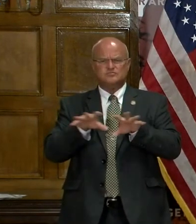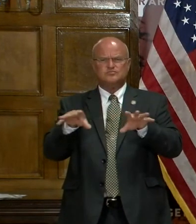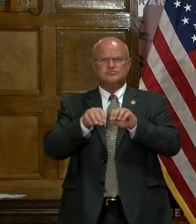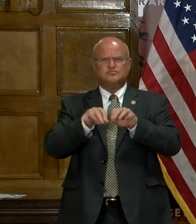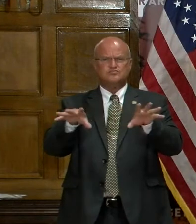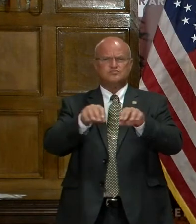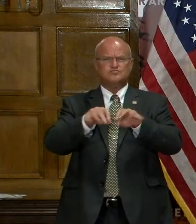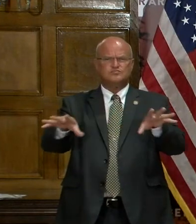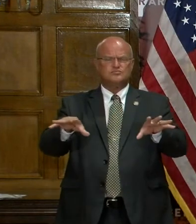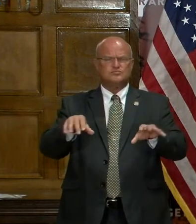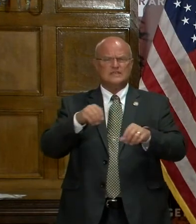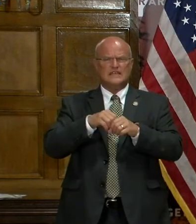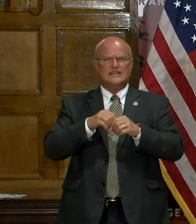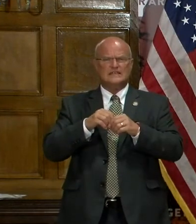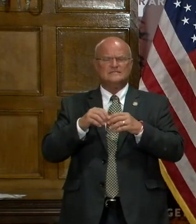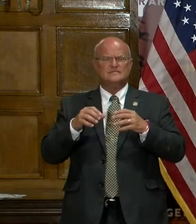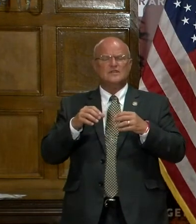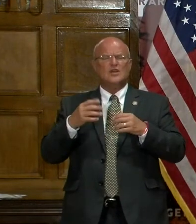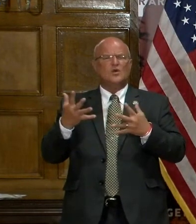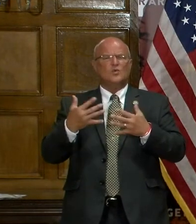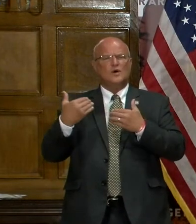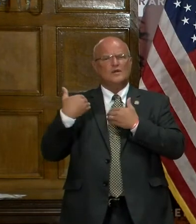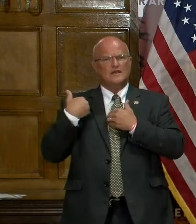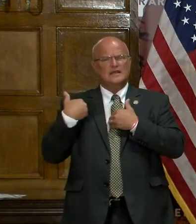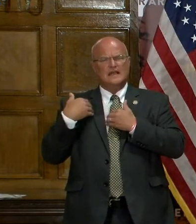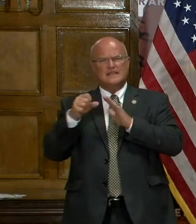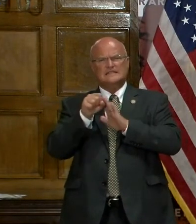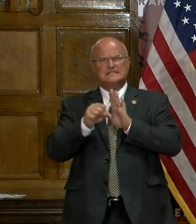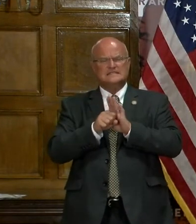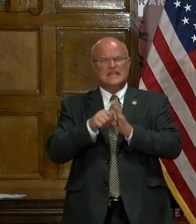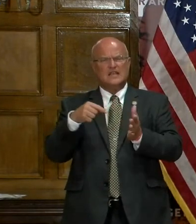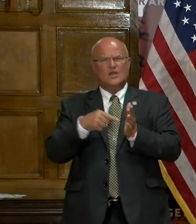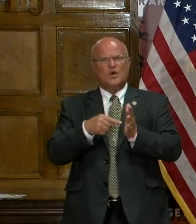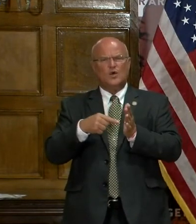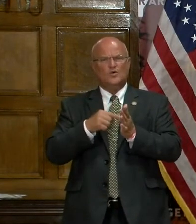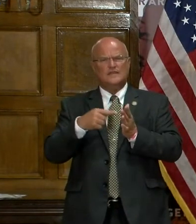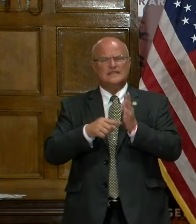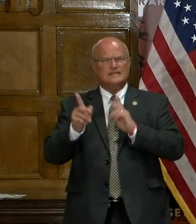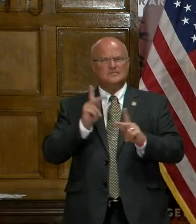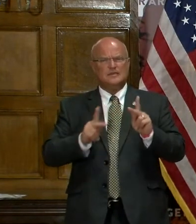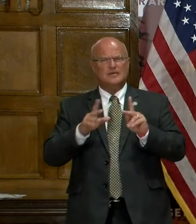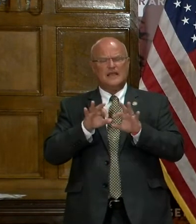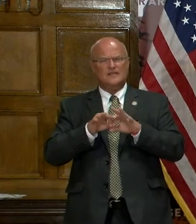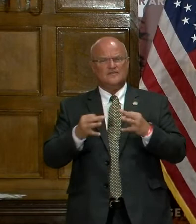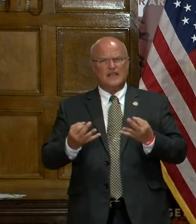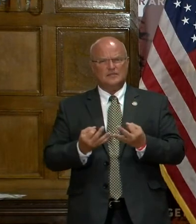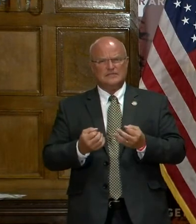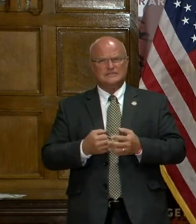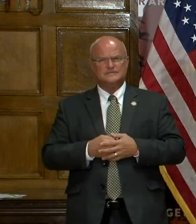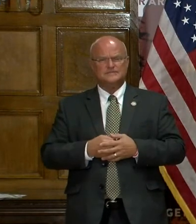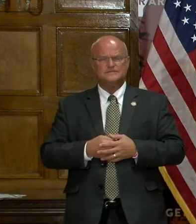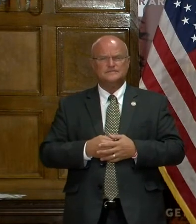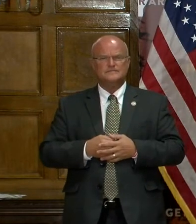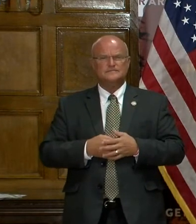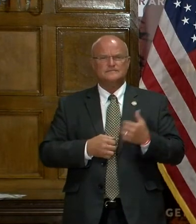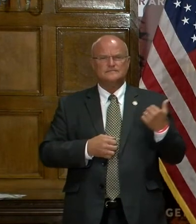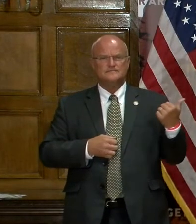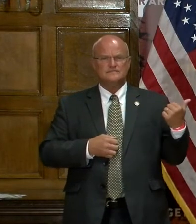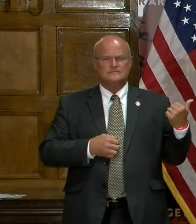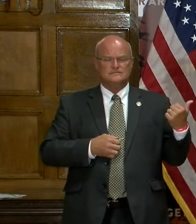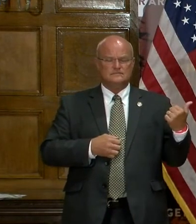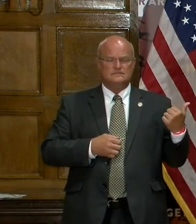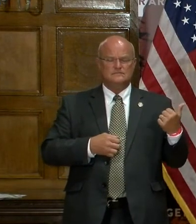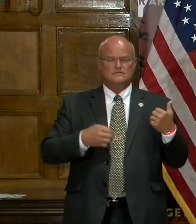outbreaks? And what obligations does the state owe to these people and their families? Well, of course, the